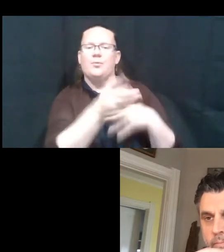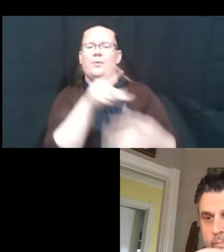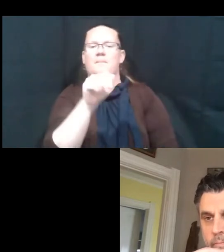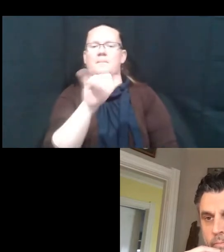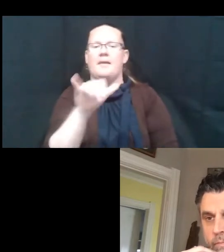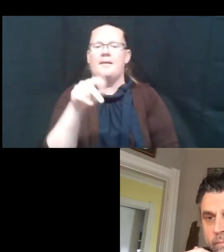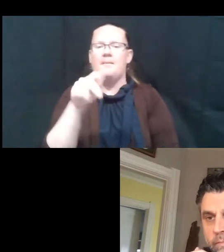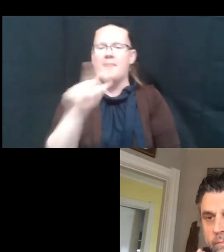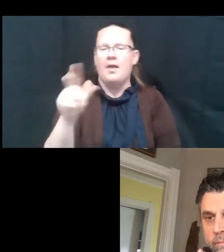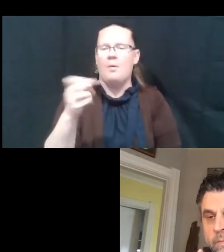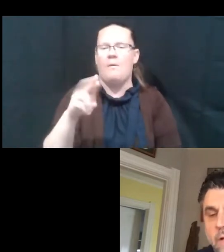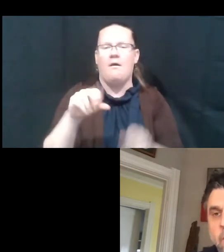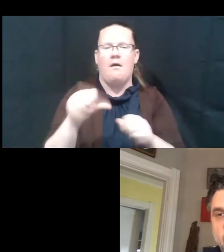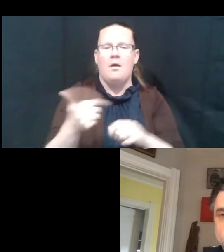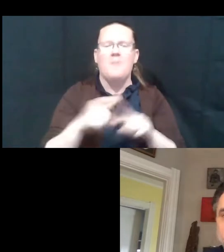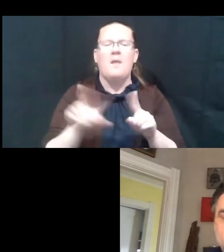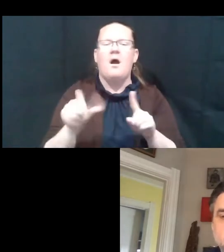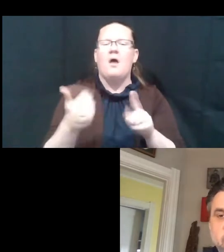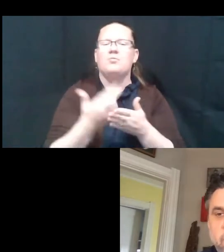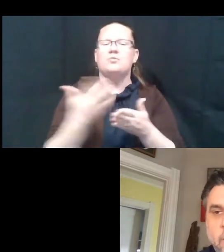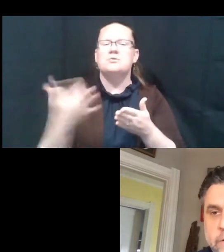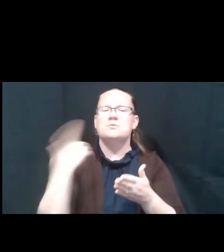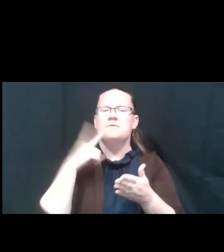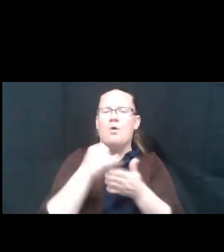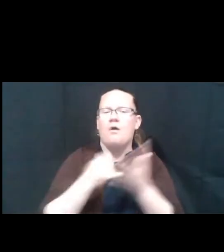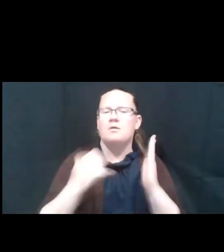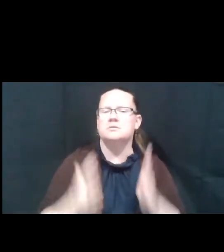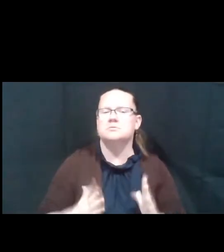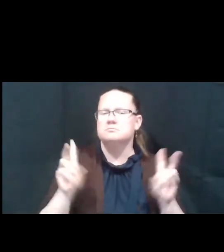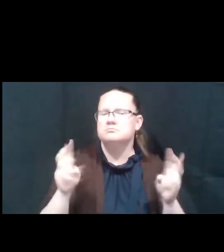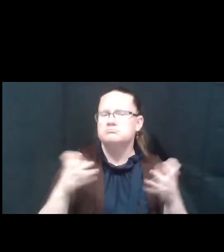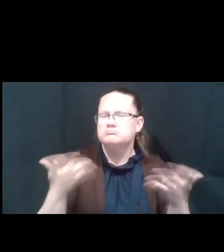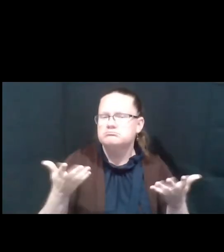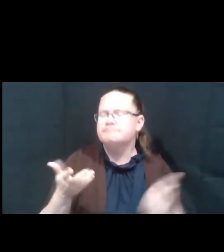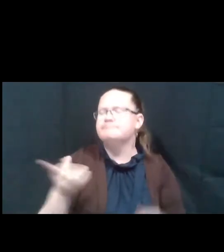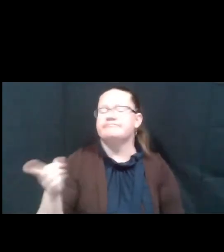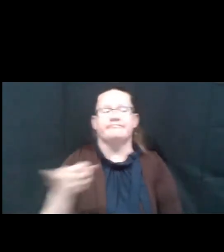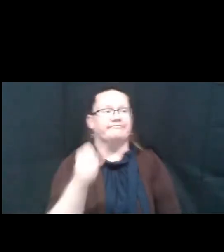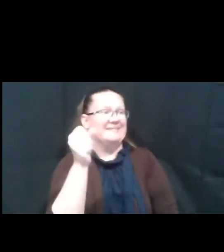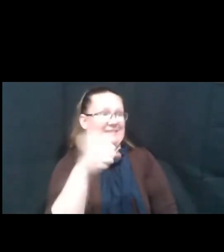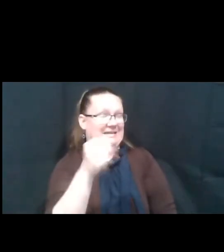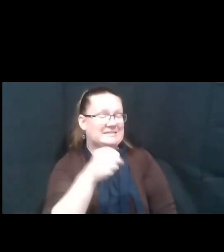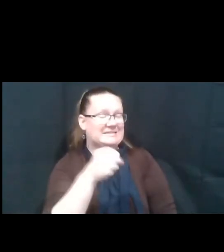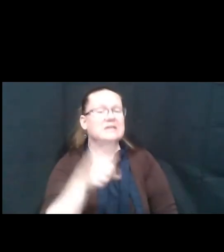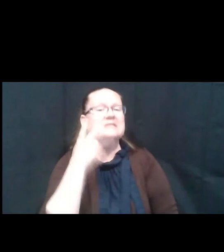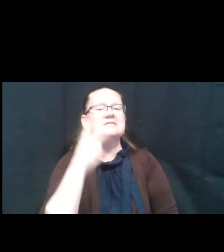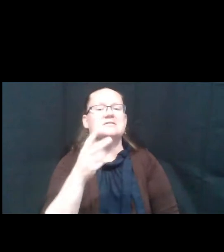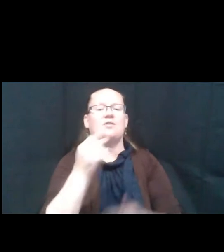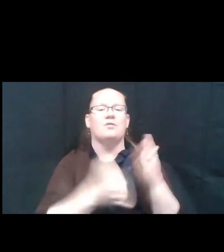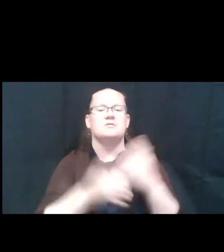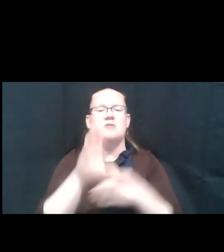artists in our community? There are. If artists go to the artscommission.org, we've compiled an active